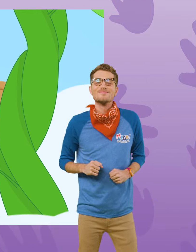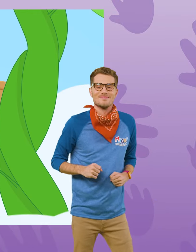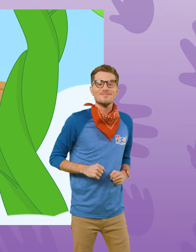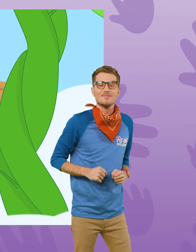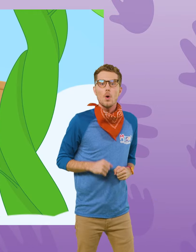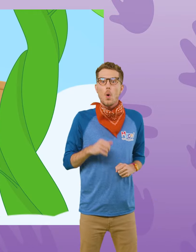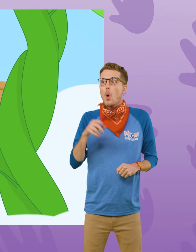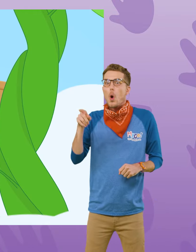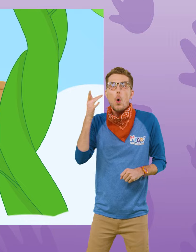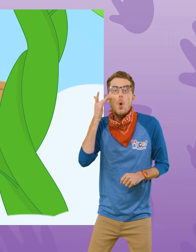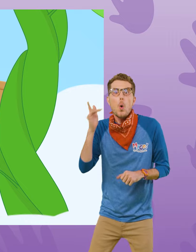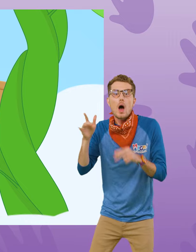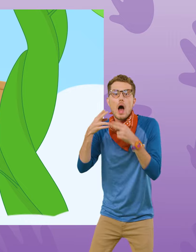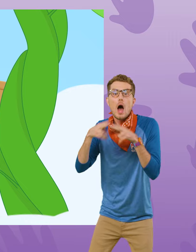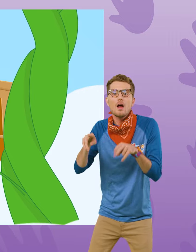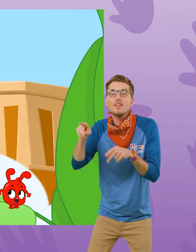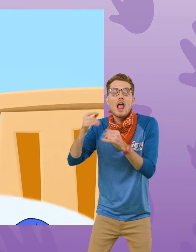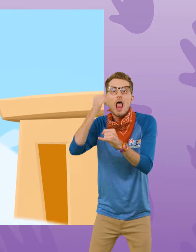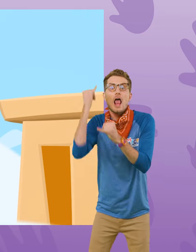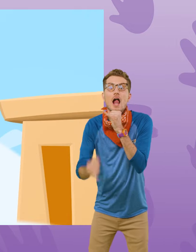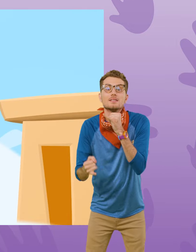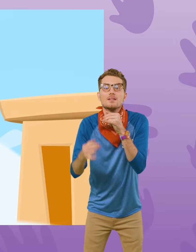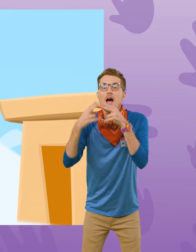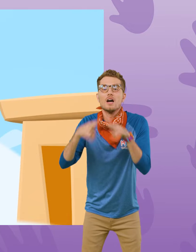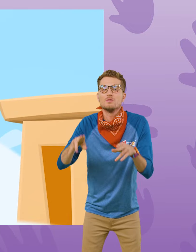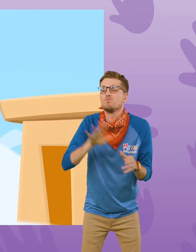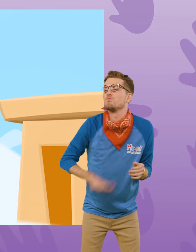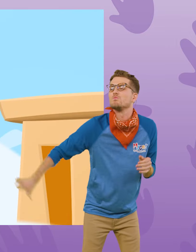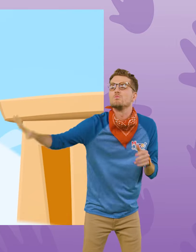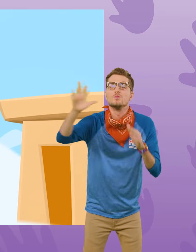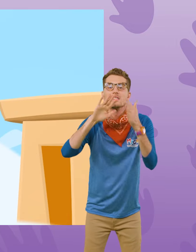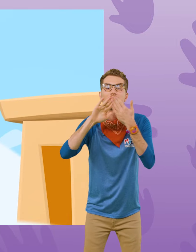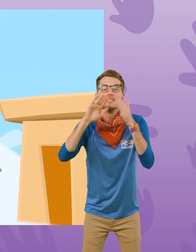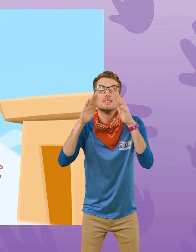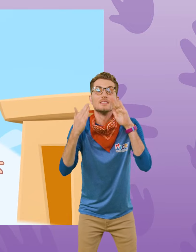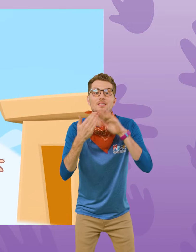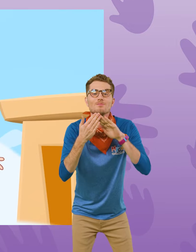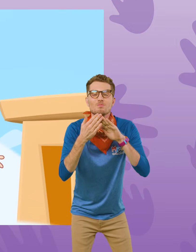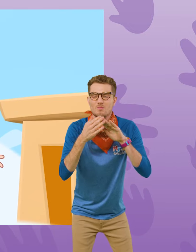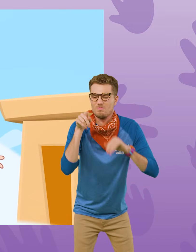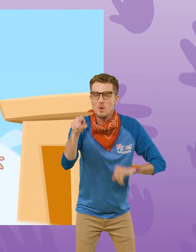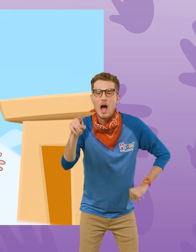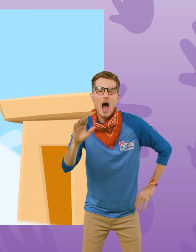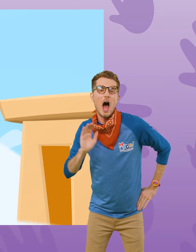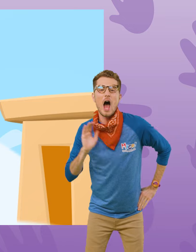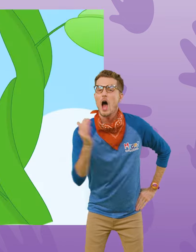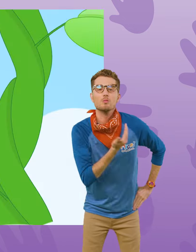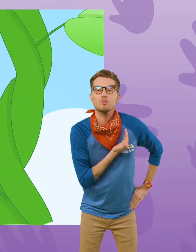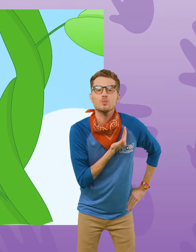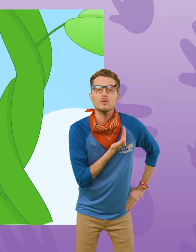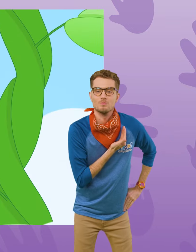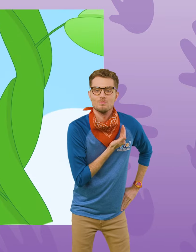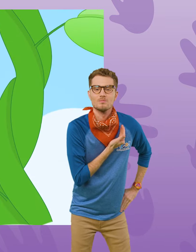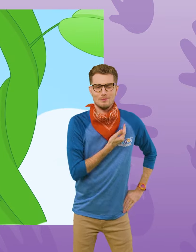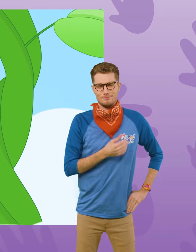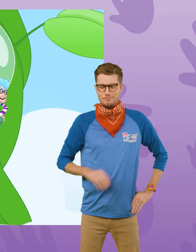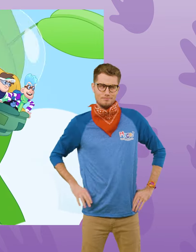A golden egg. That is the last egg in the whole city. And